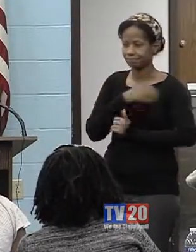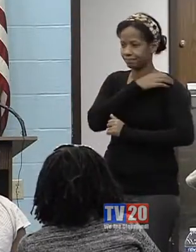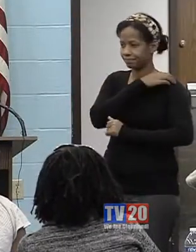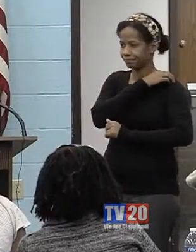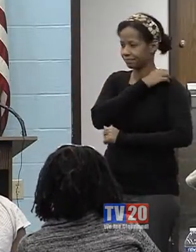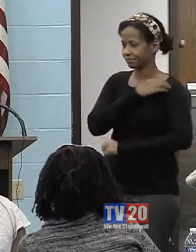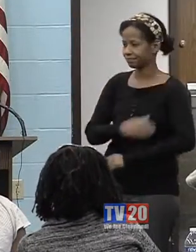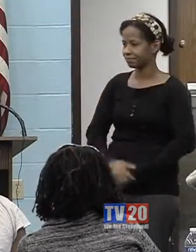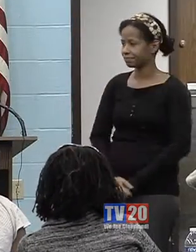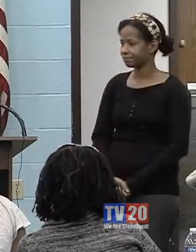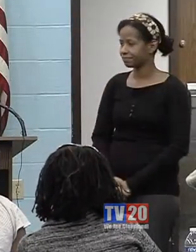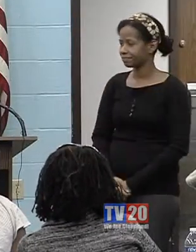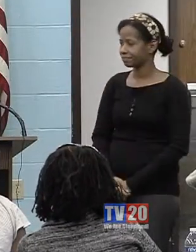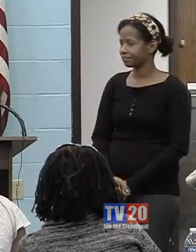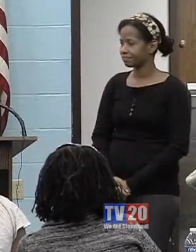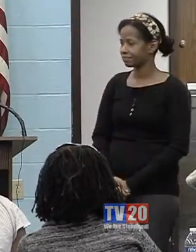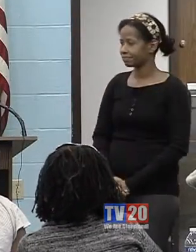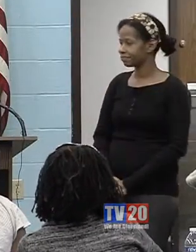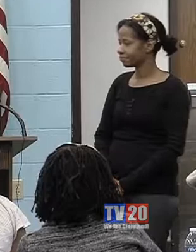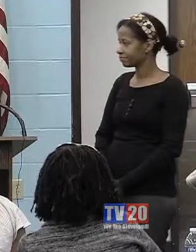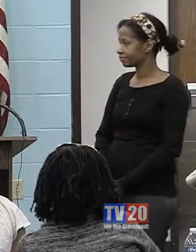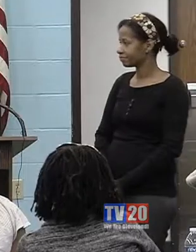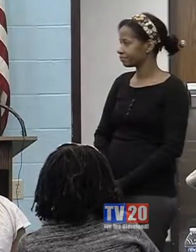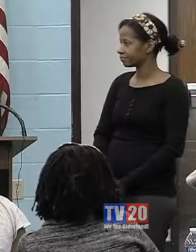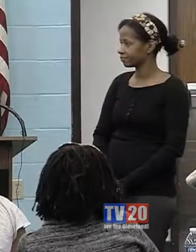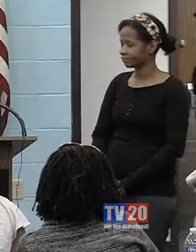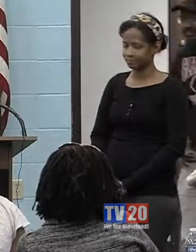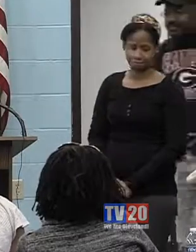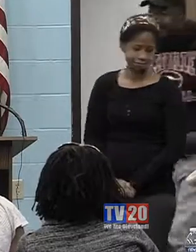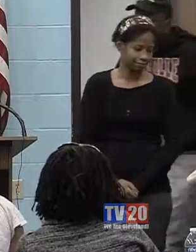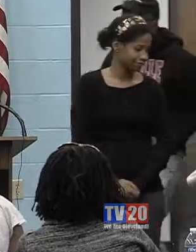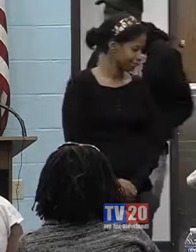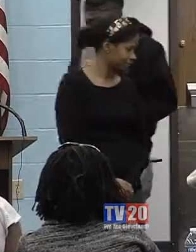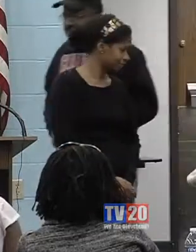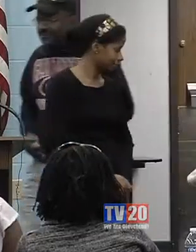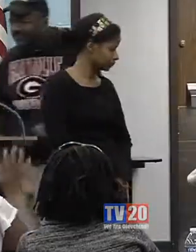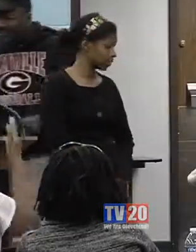work with him. So Councilman Conwell, please join us.